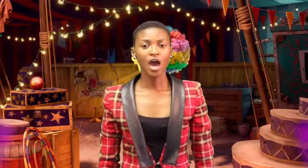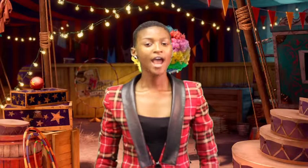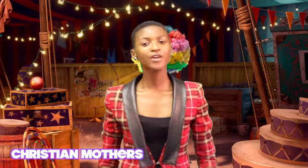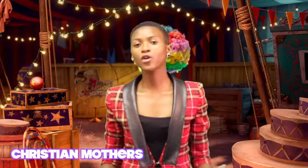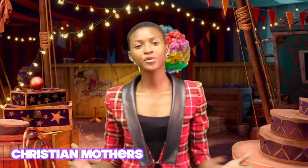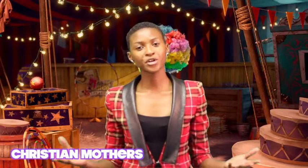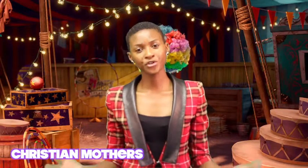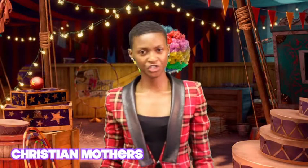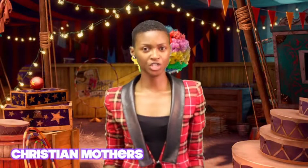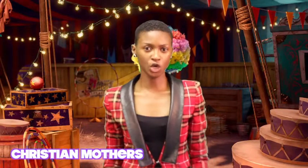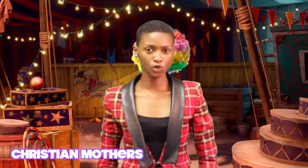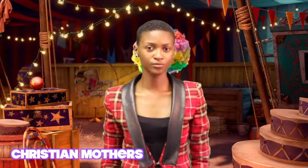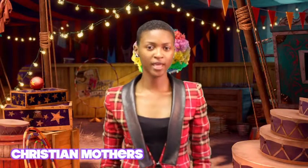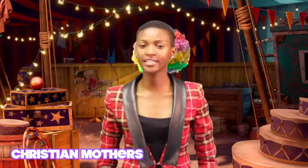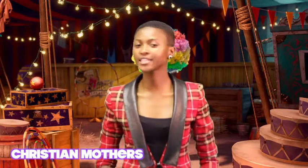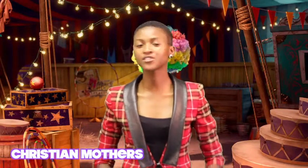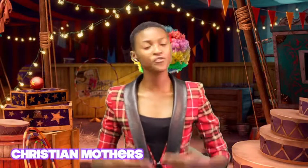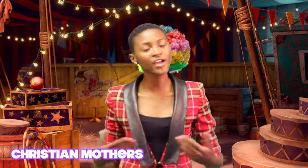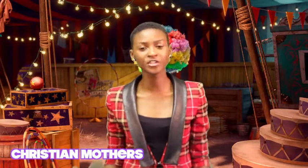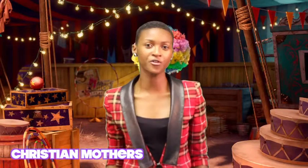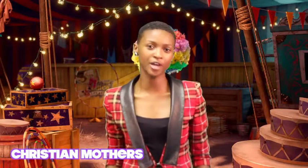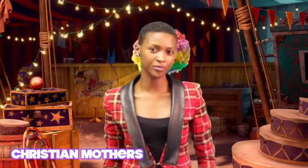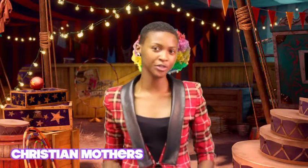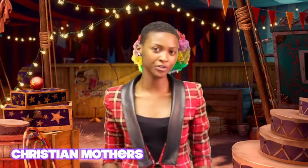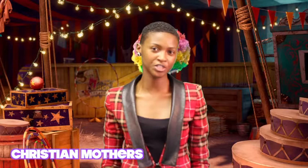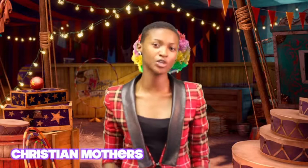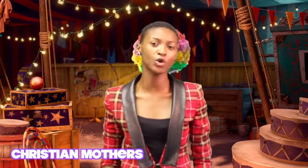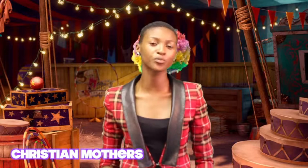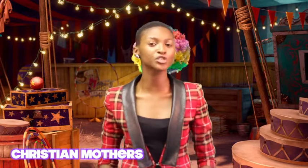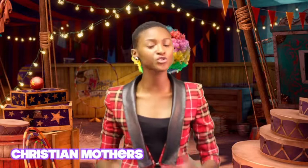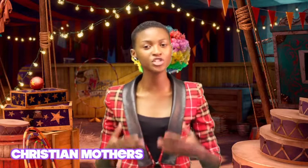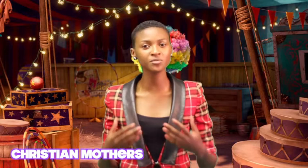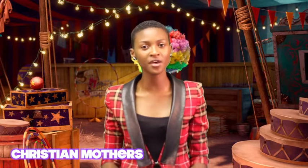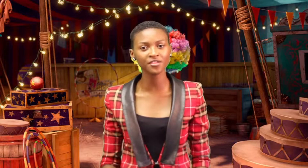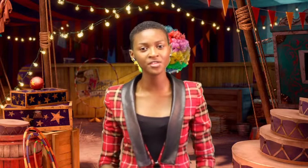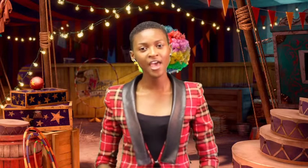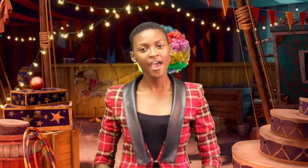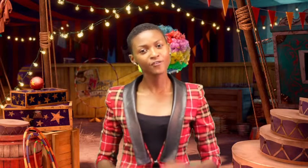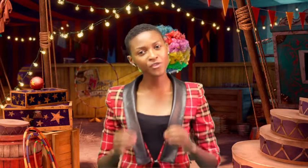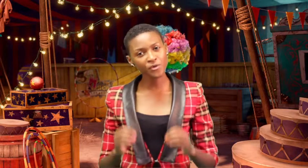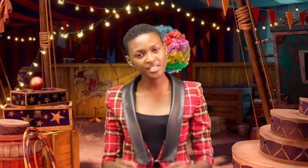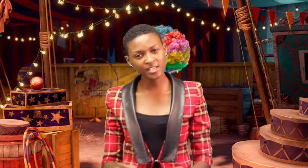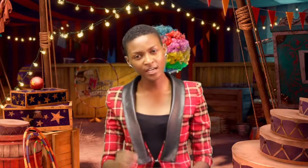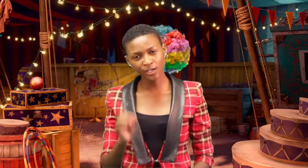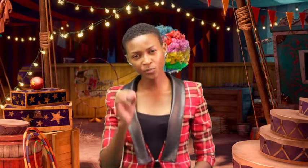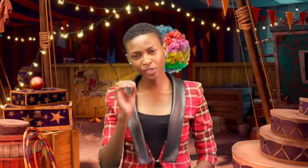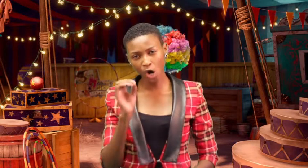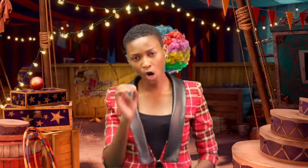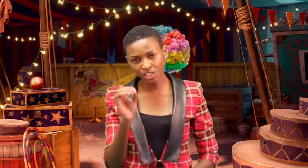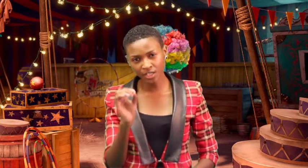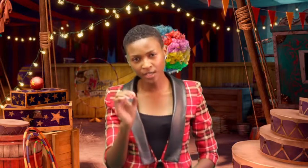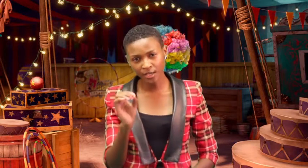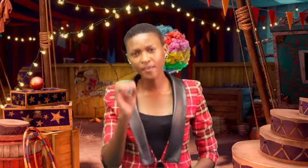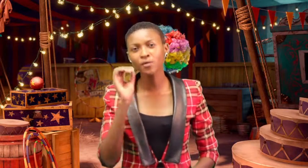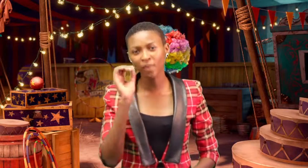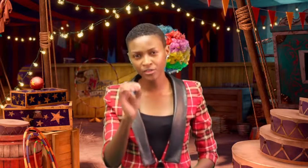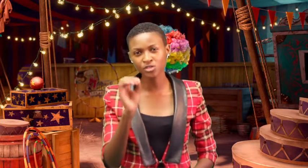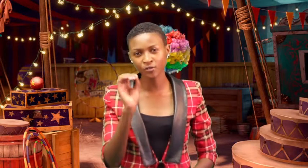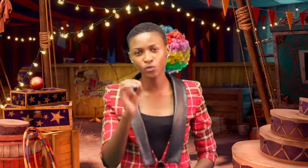I grew up in a Christian home, and it's fun growing up in a Christian home because Christian mothers have threats that are a little bit harsher than mothers of the